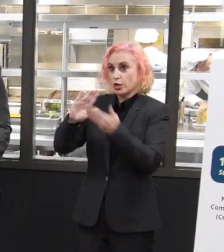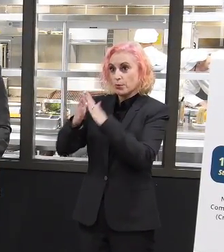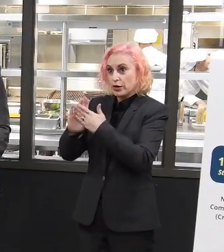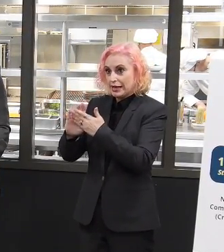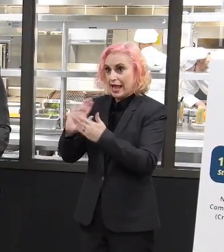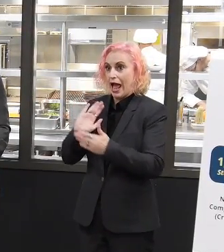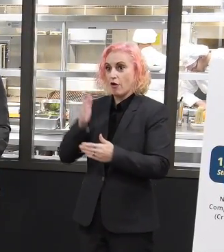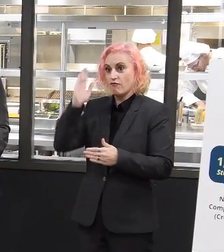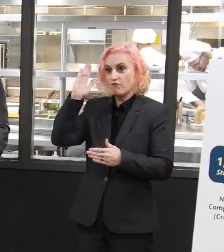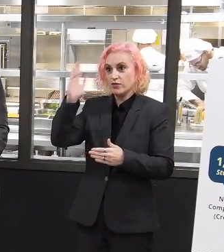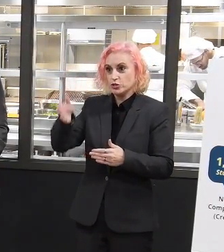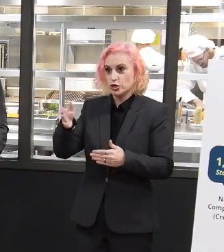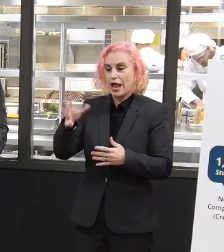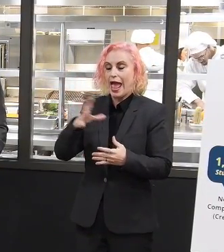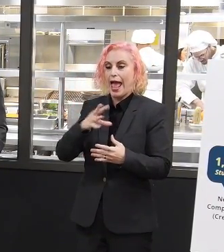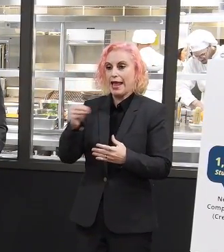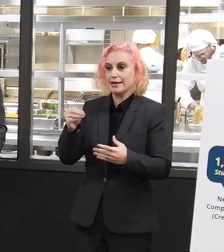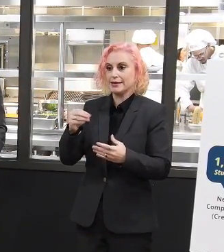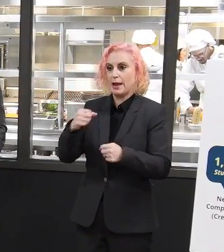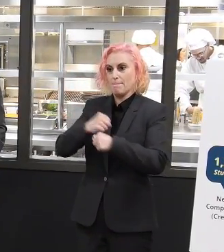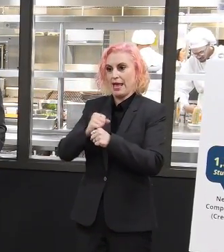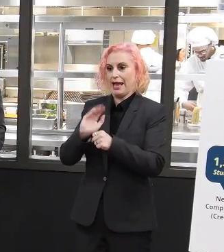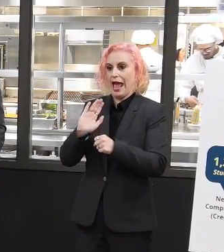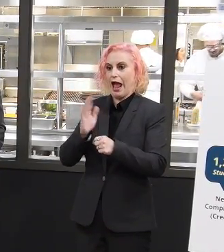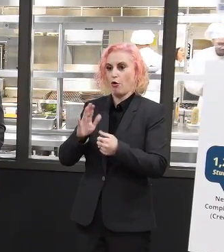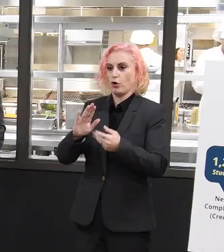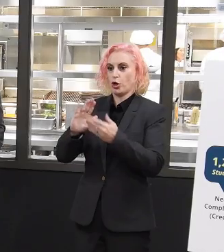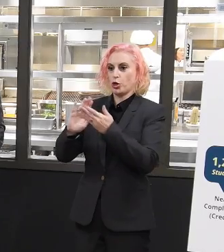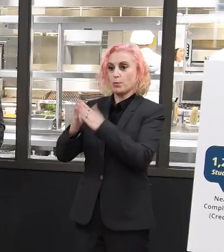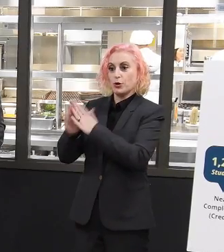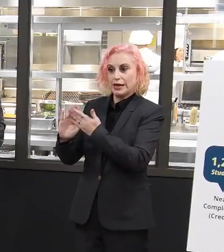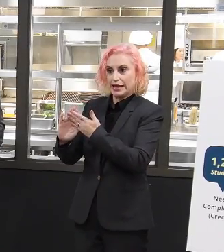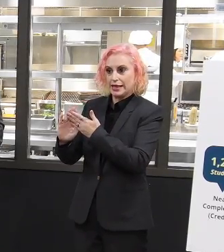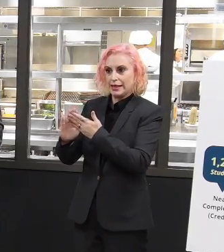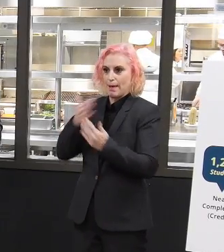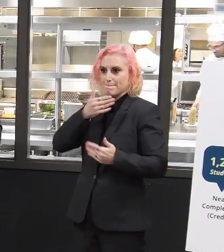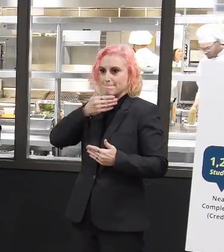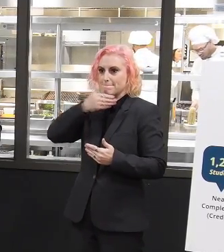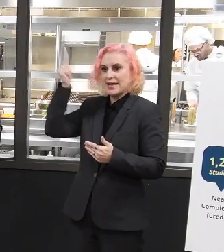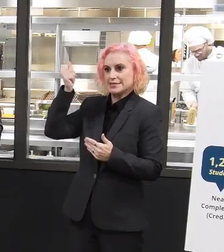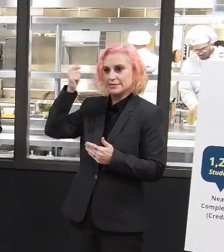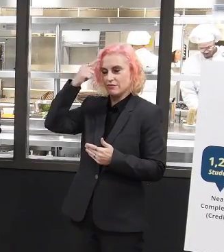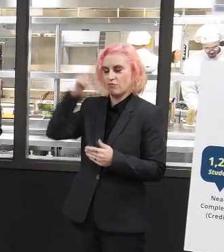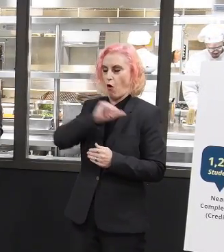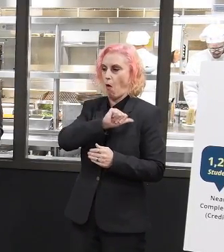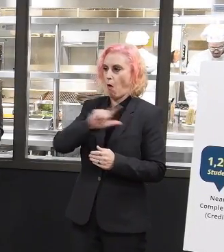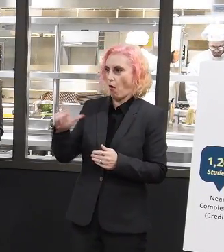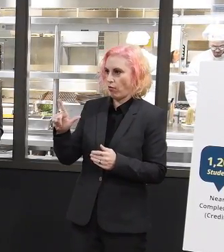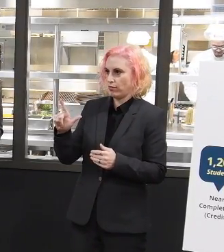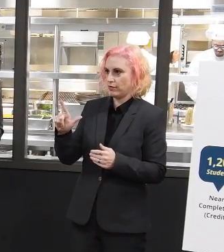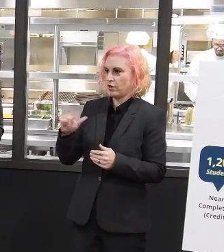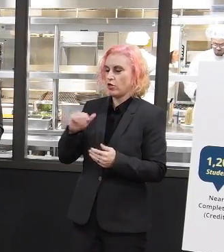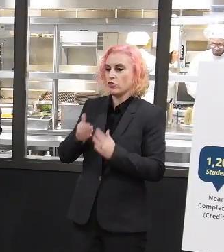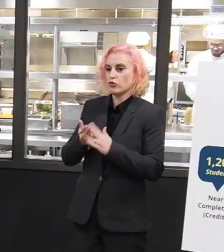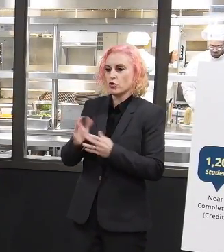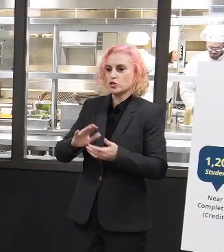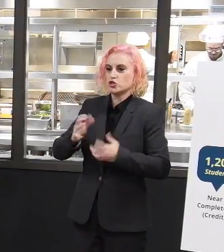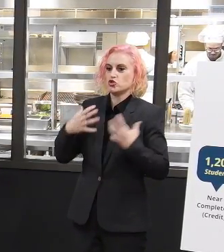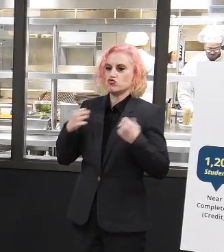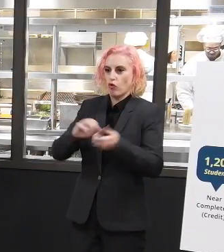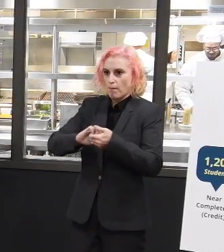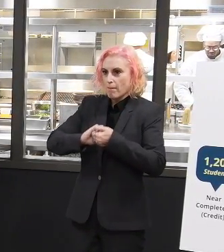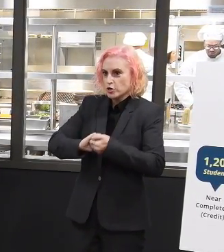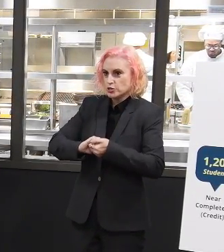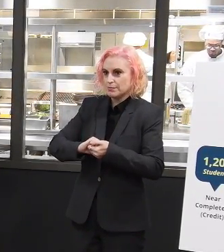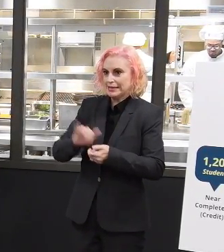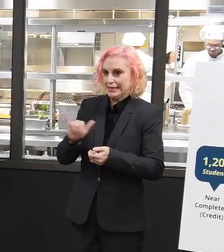future, and make our community the very best for all. Through our strong partnerships like these, we will